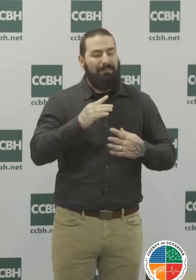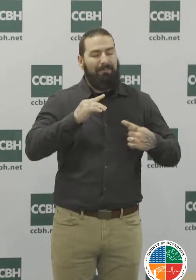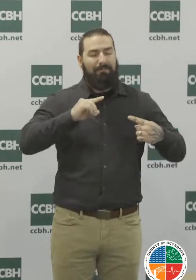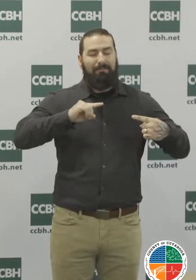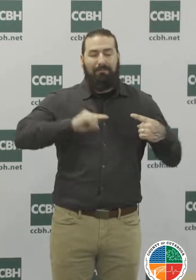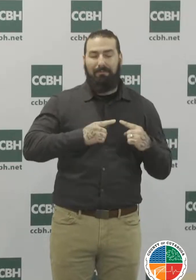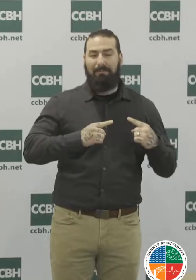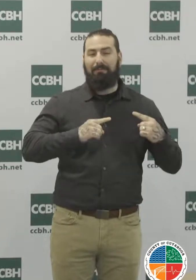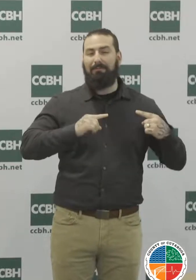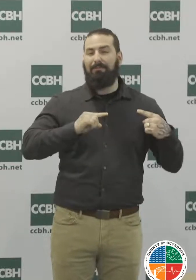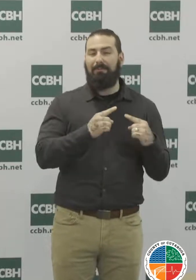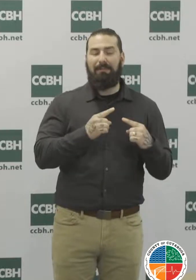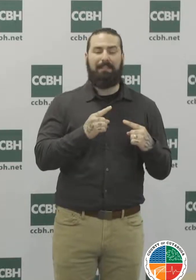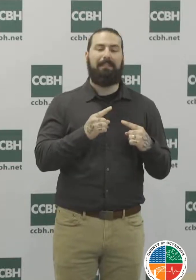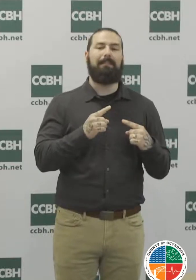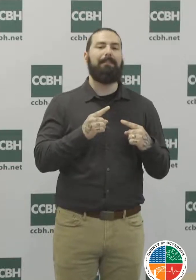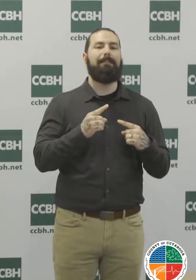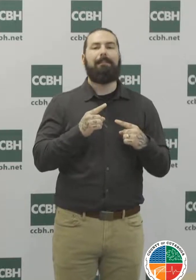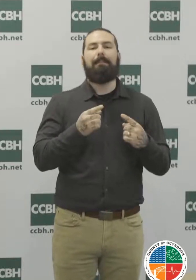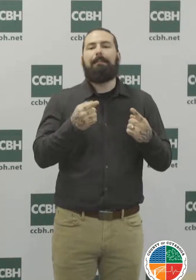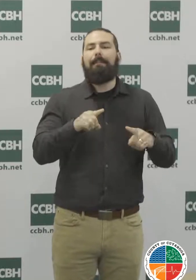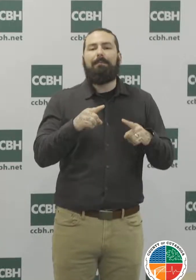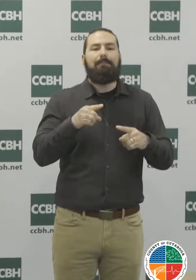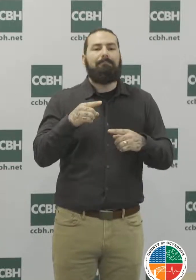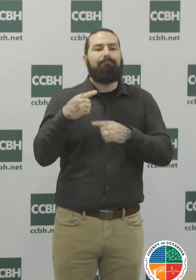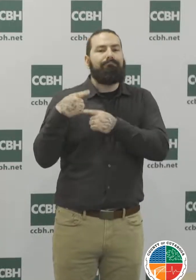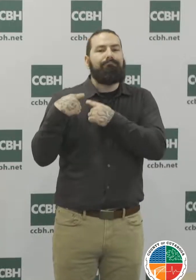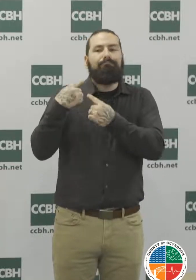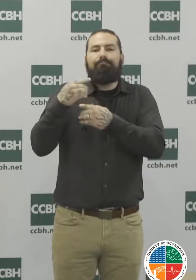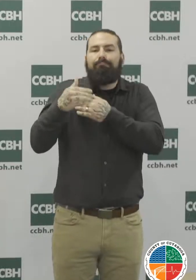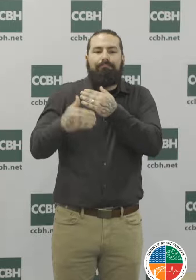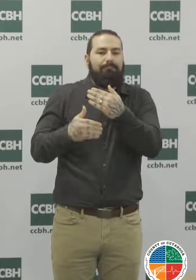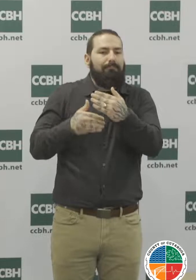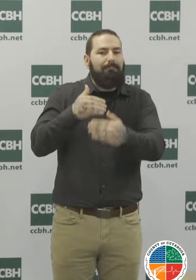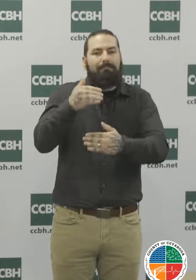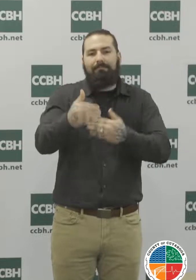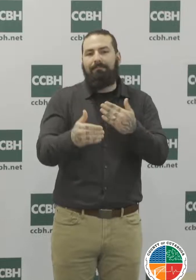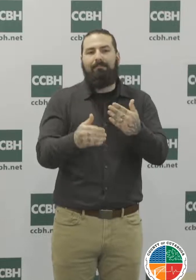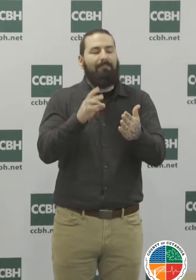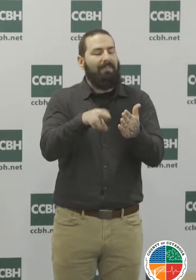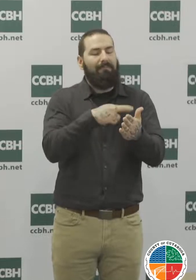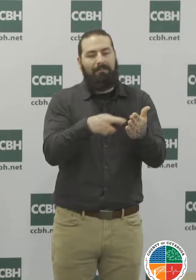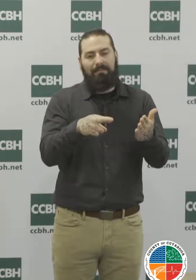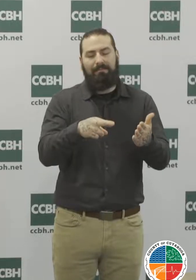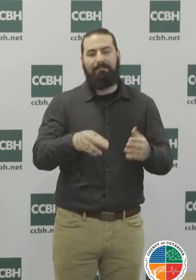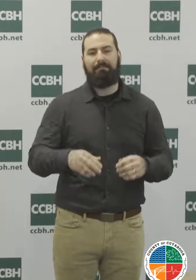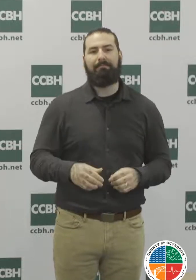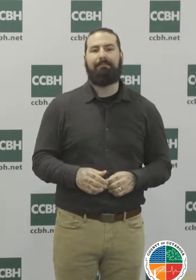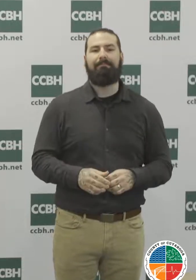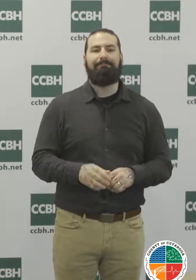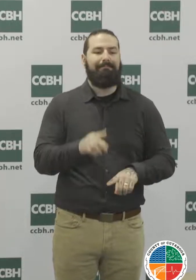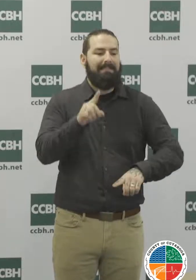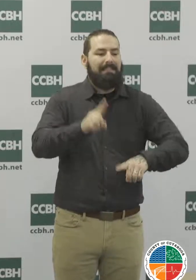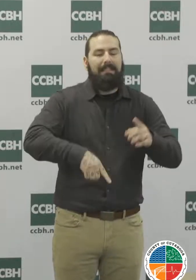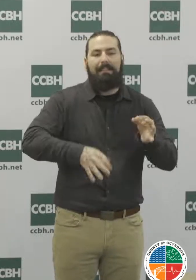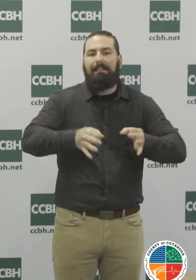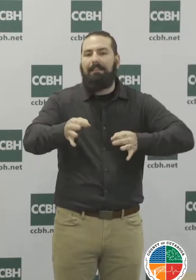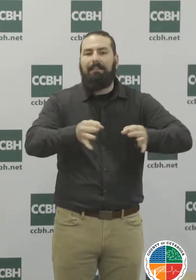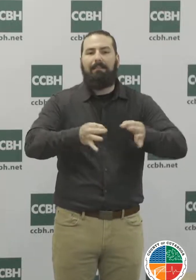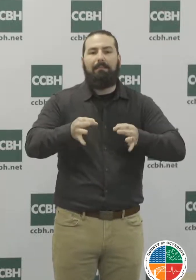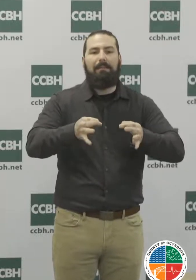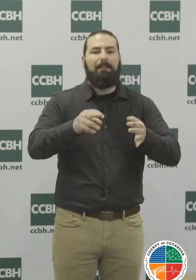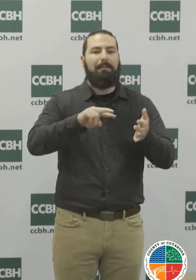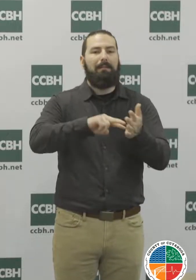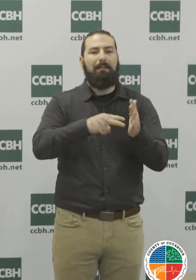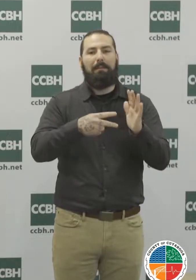layered upon the unhealed generational trauma of racism. I cannot explain what it means